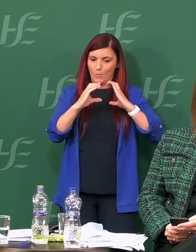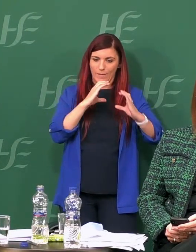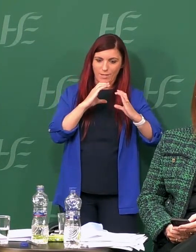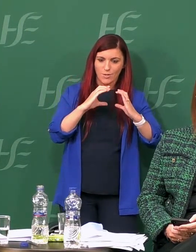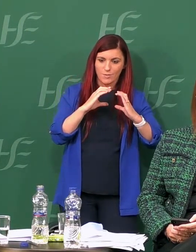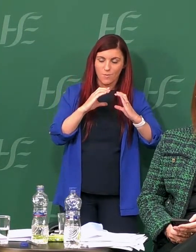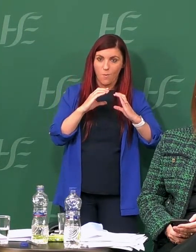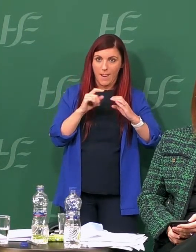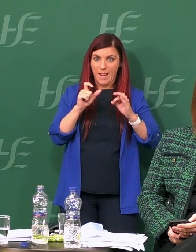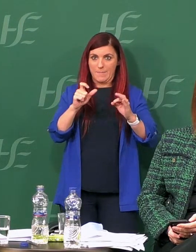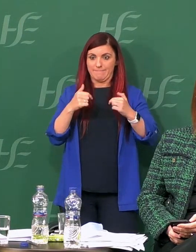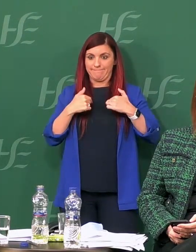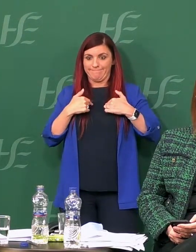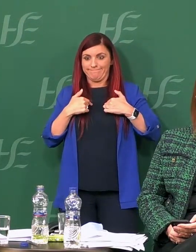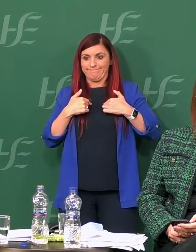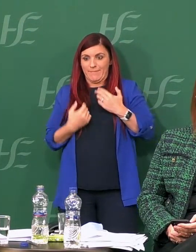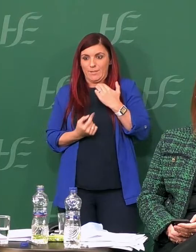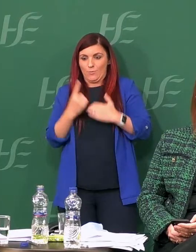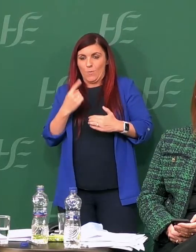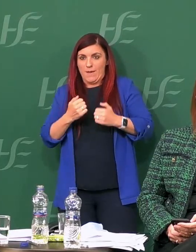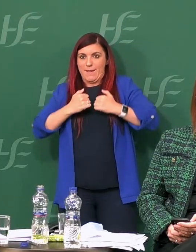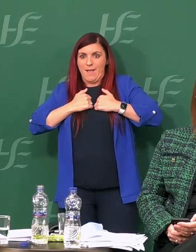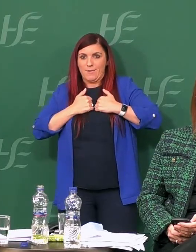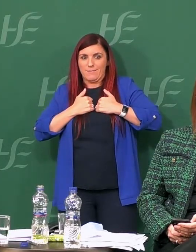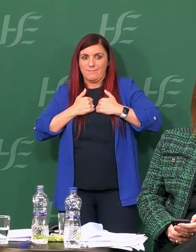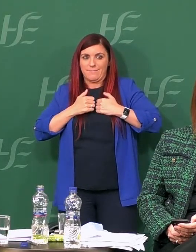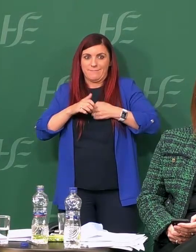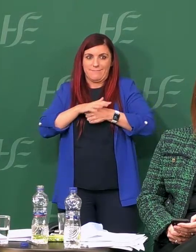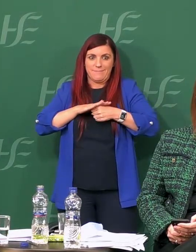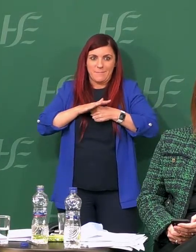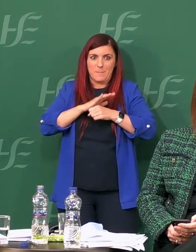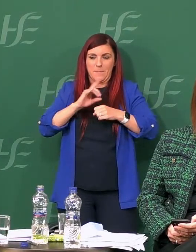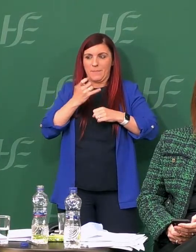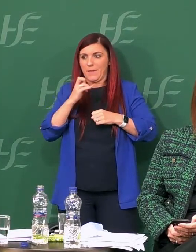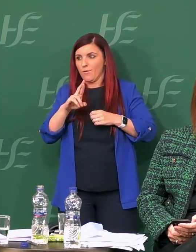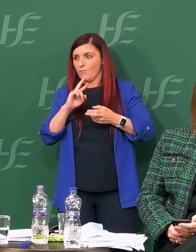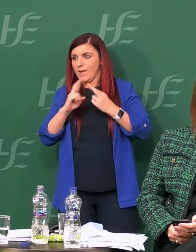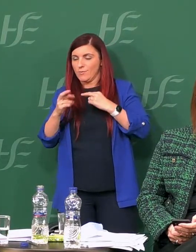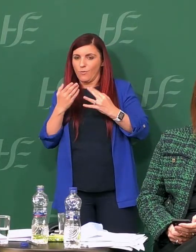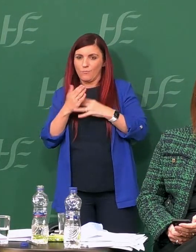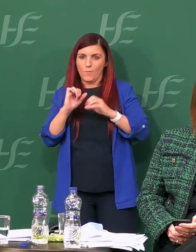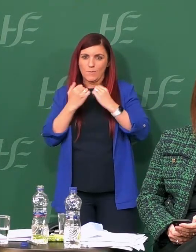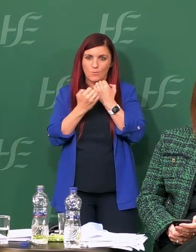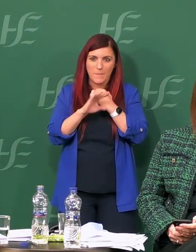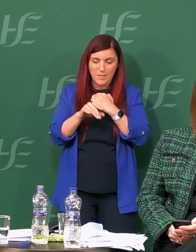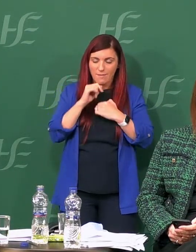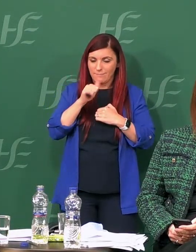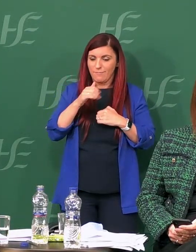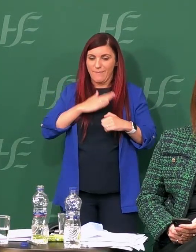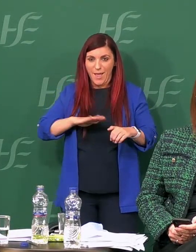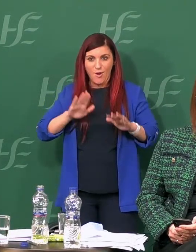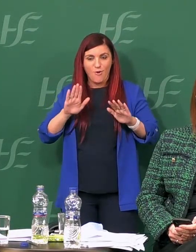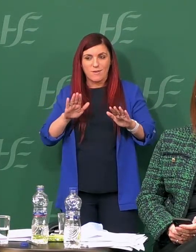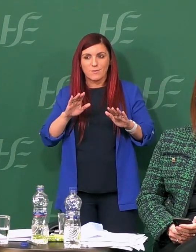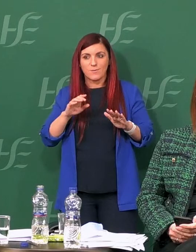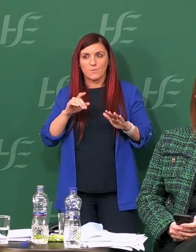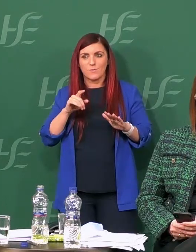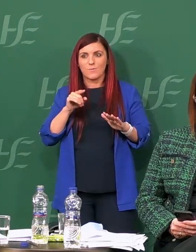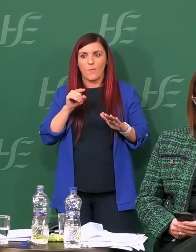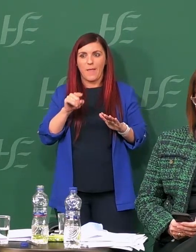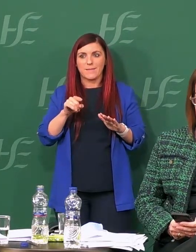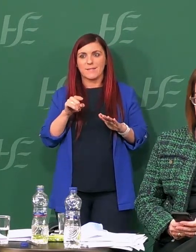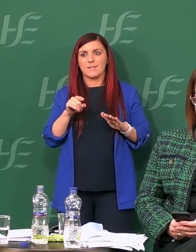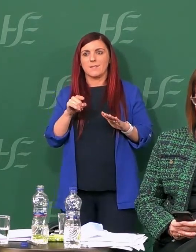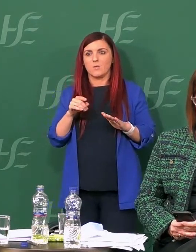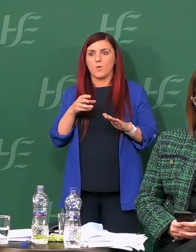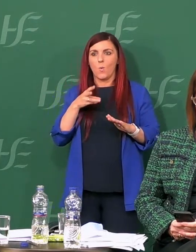attack on our HR director through social media, which is completely inappropriate and unfair. And, that's not right either